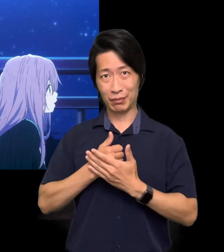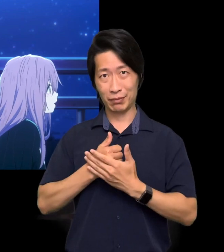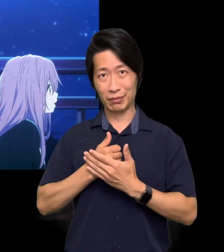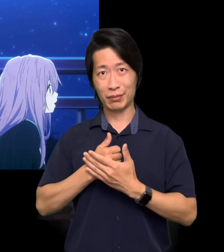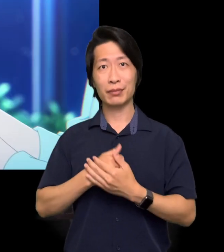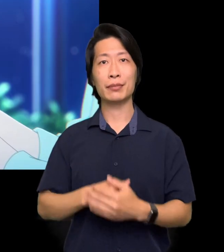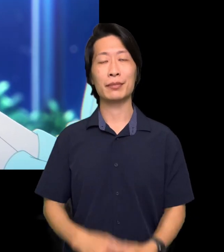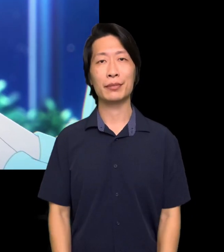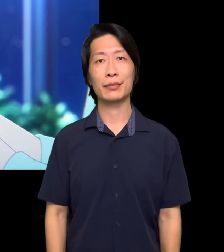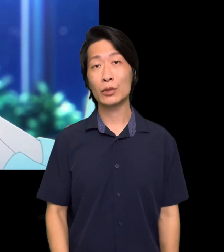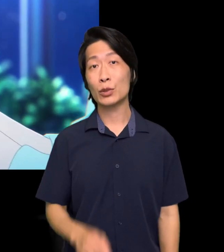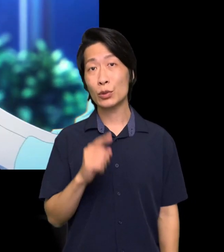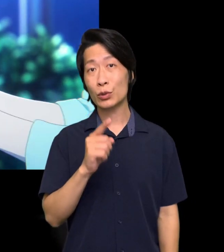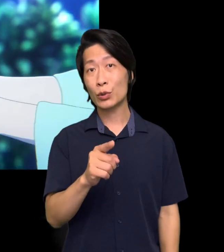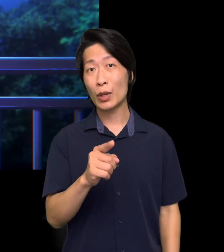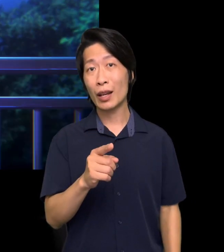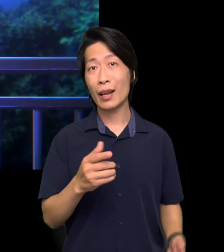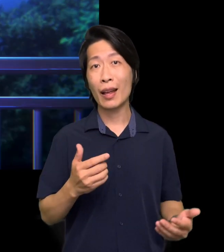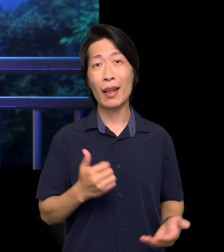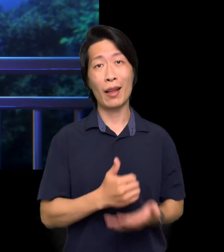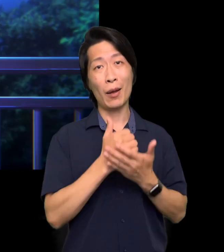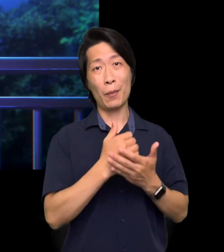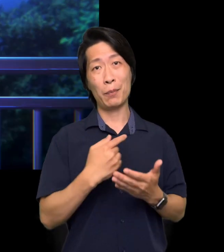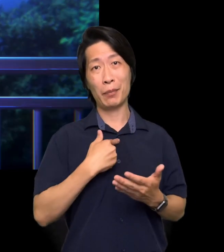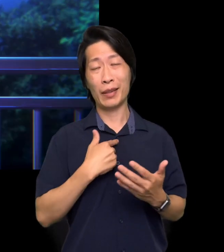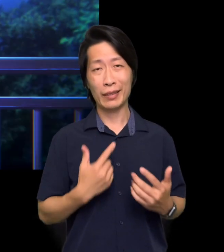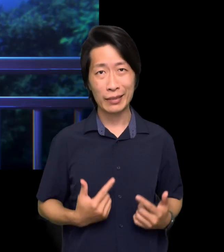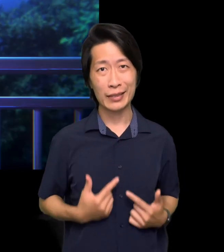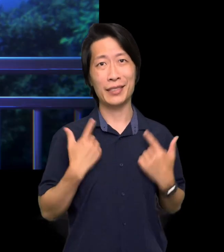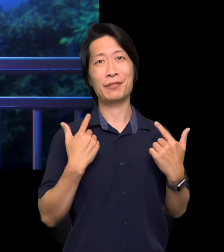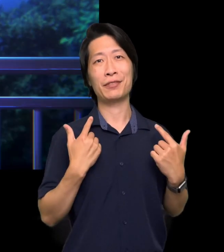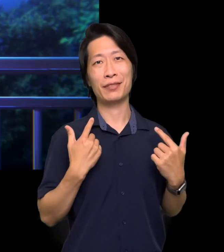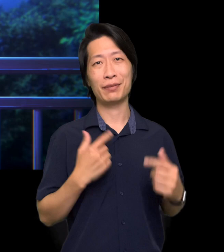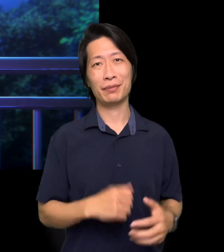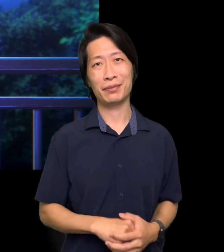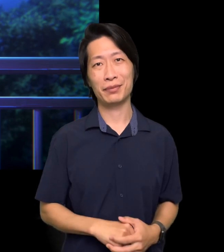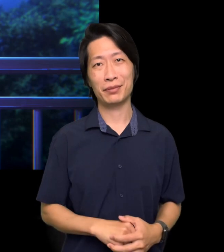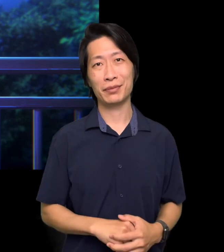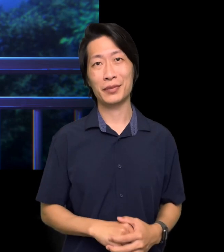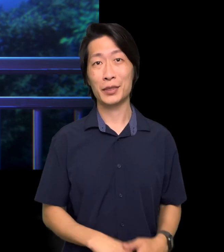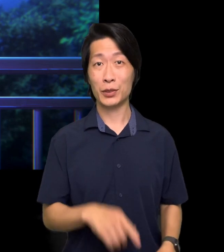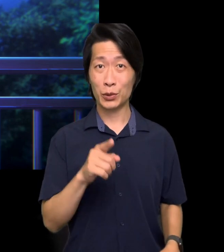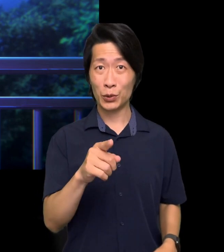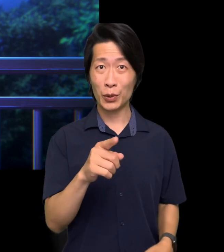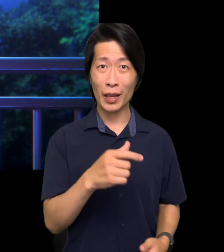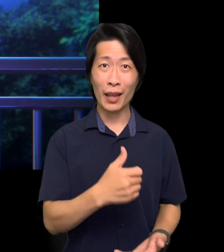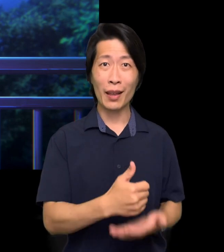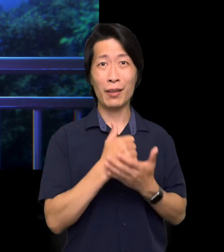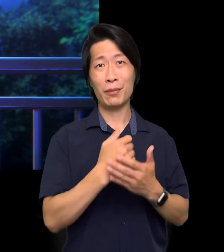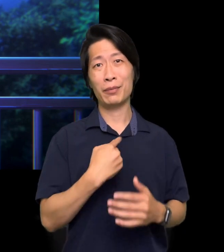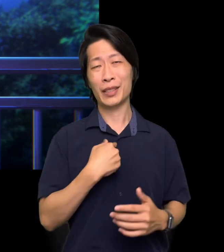tetsuratte hoshii. You help me live. You help me live.